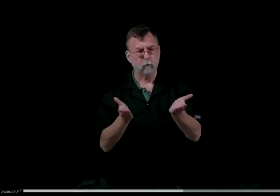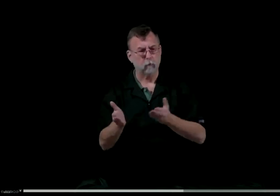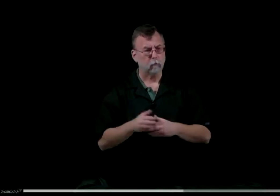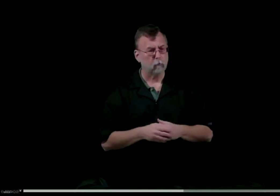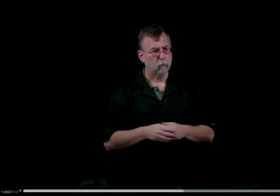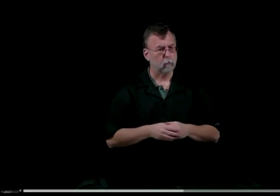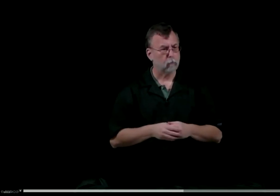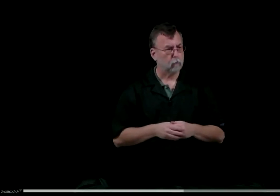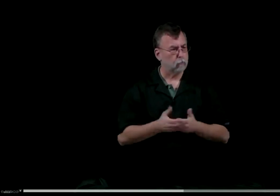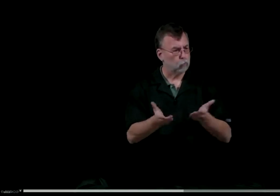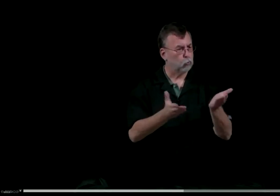And service.